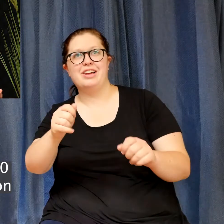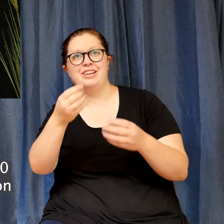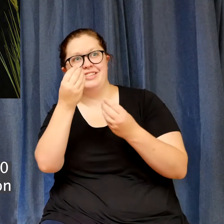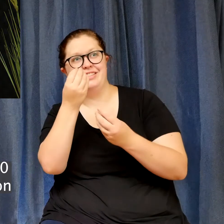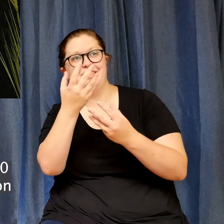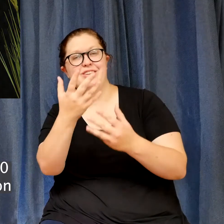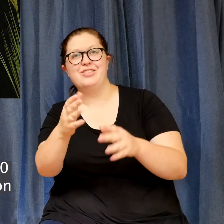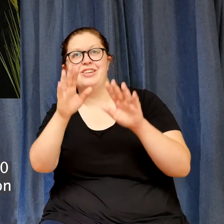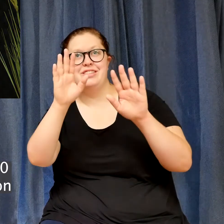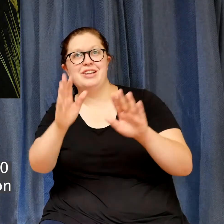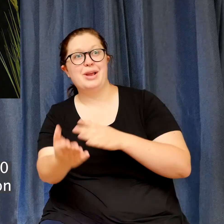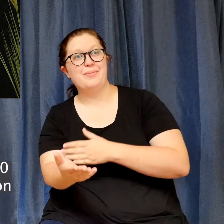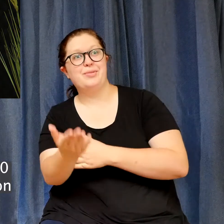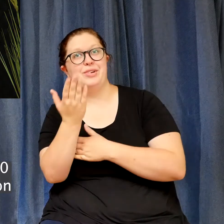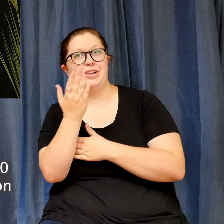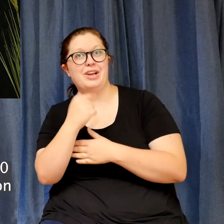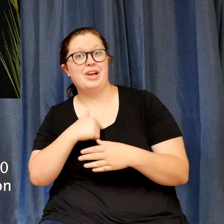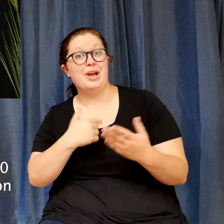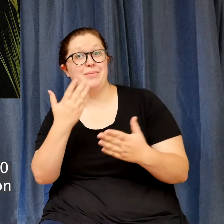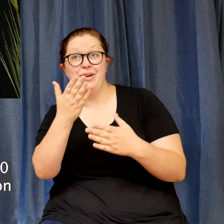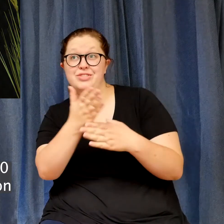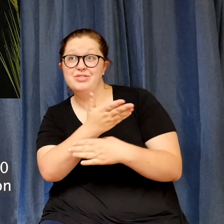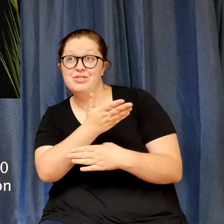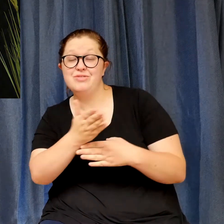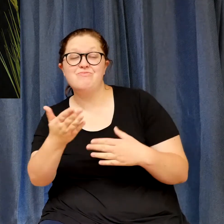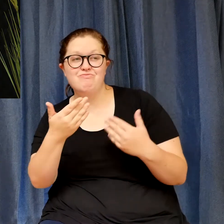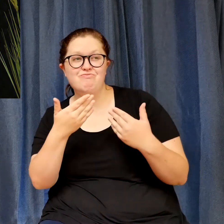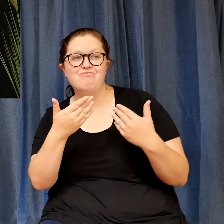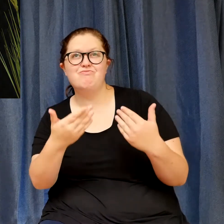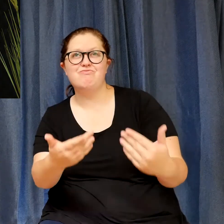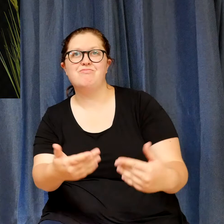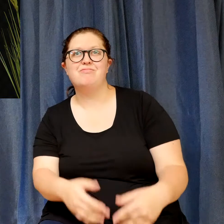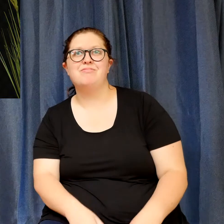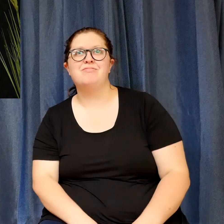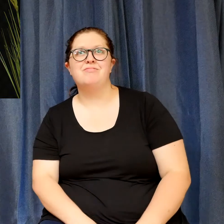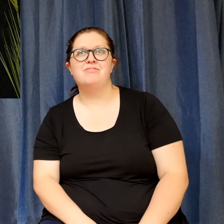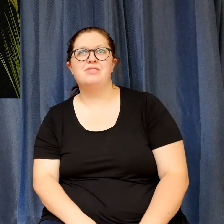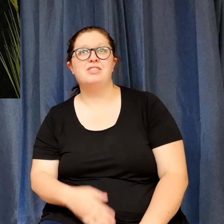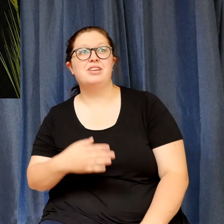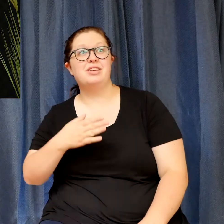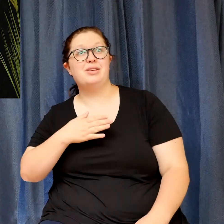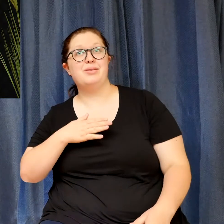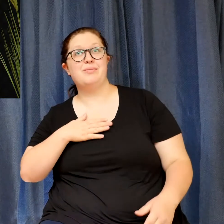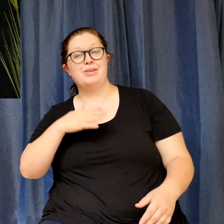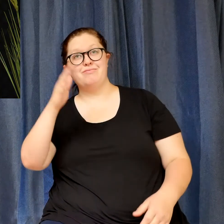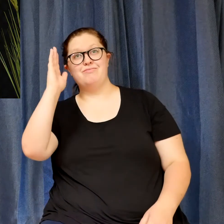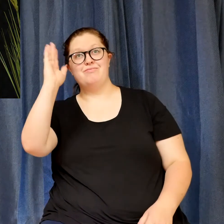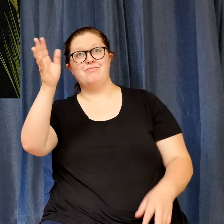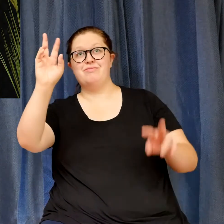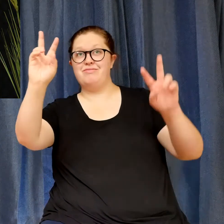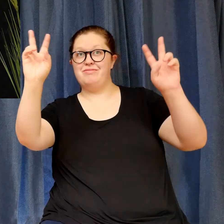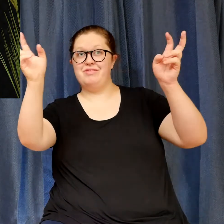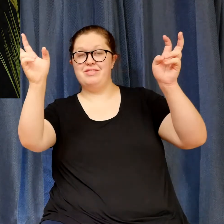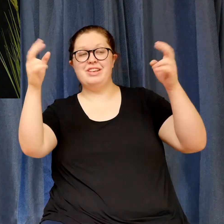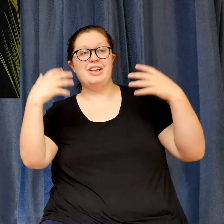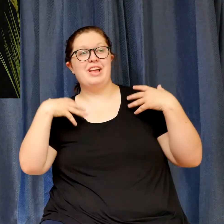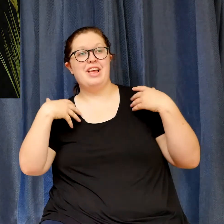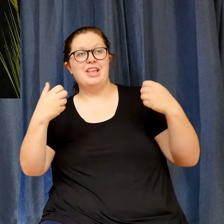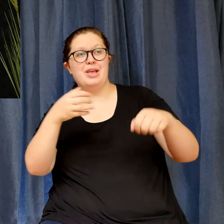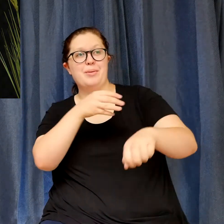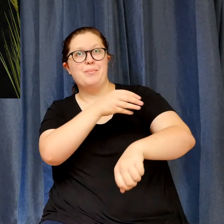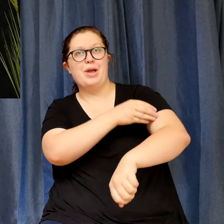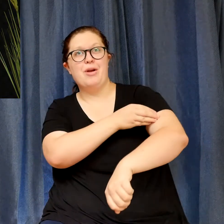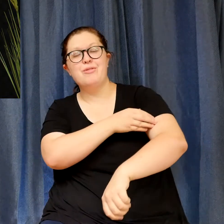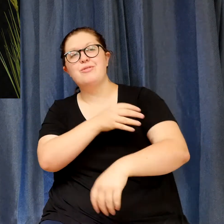Sunday morning, I might just share it, so do that. Well, my talk title today is The